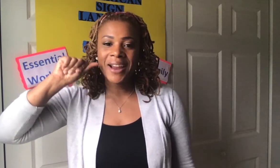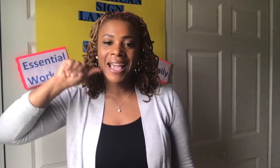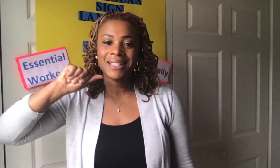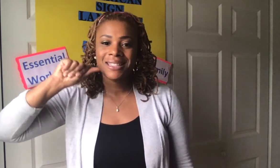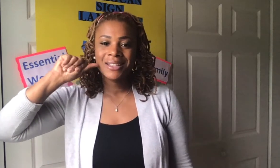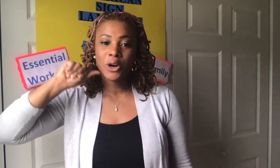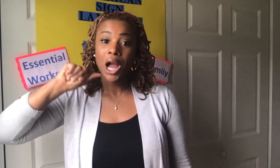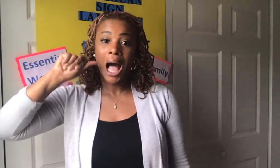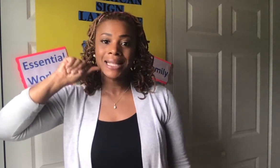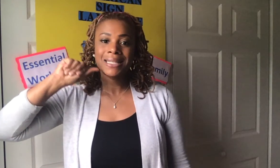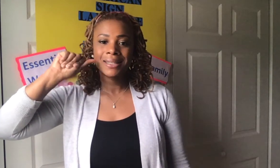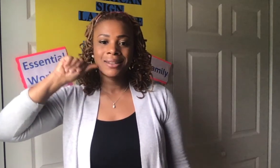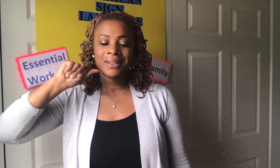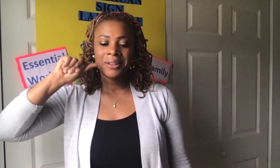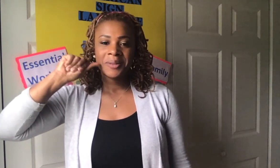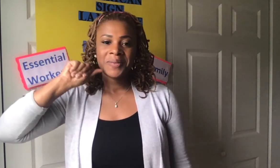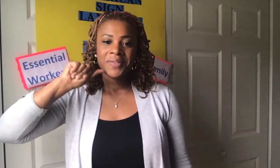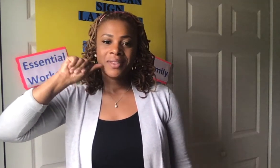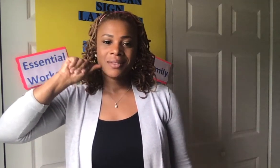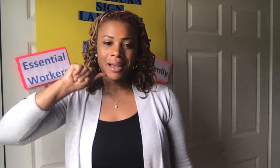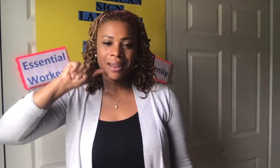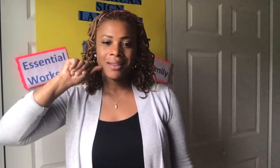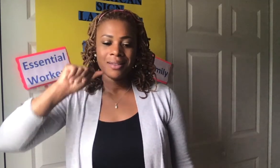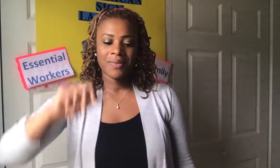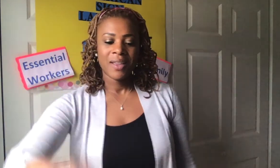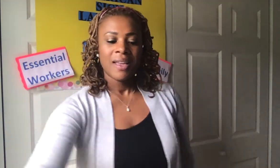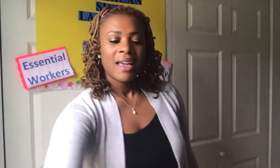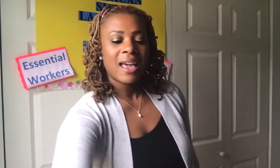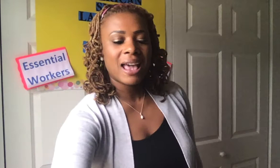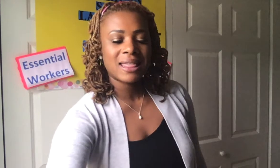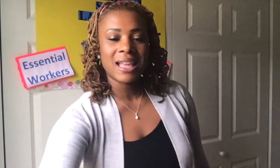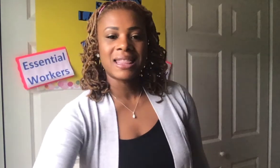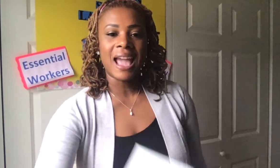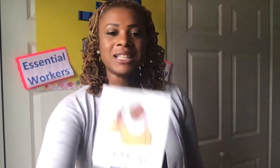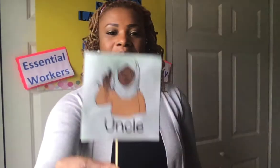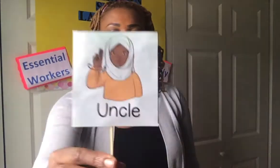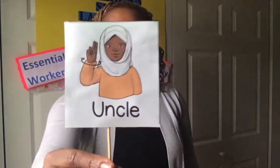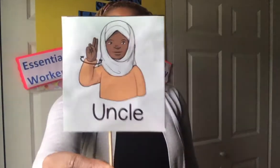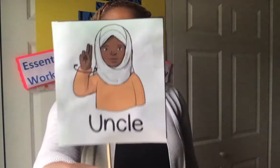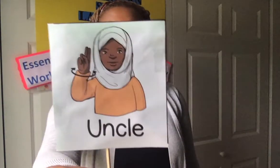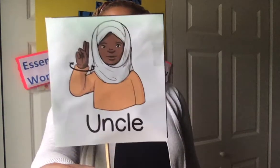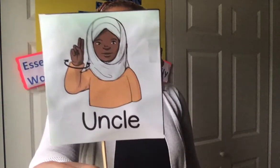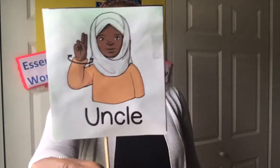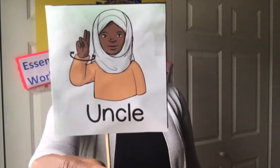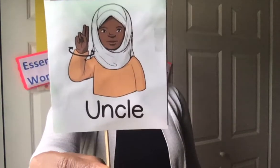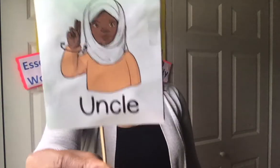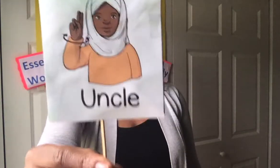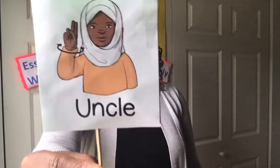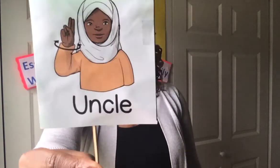aunt or aunt. Got it? And then next we are going to use the sign for uncle,